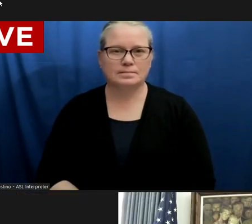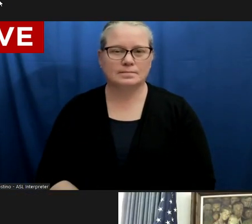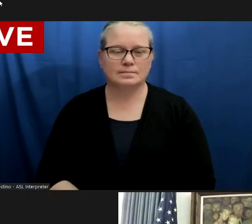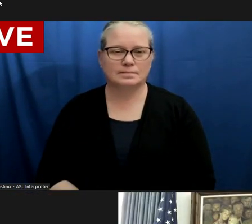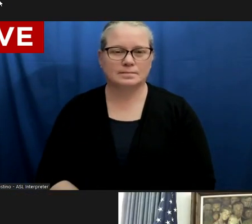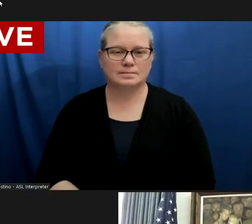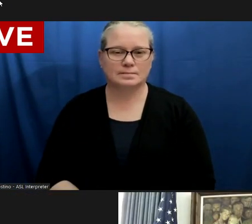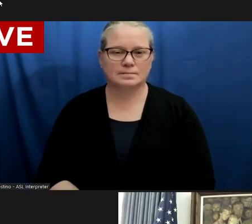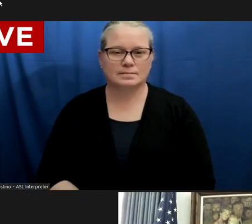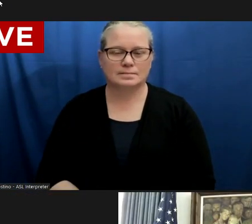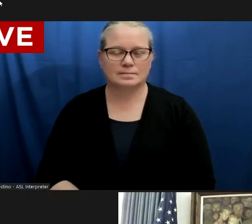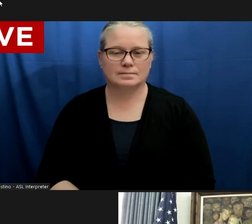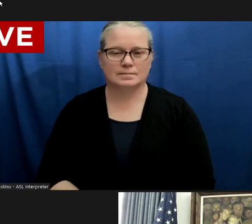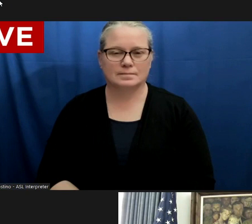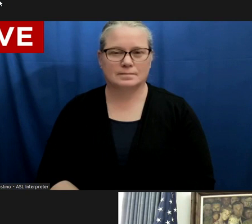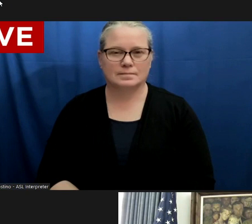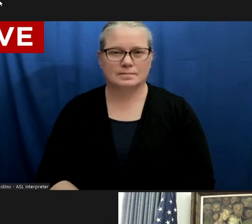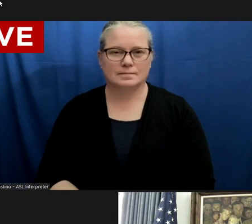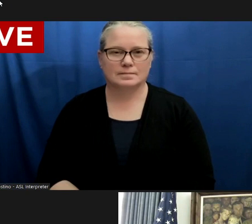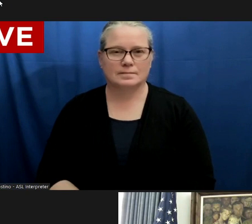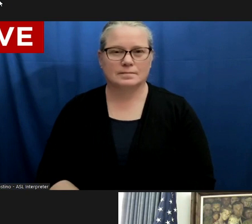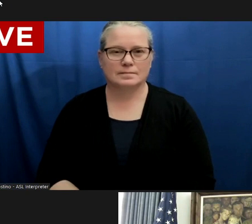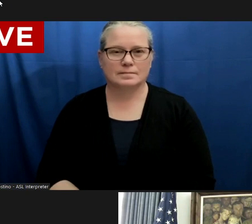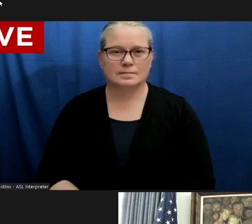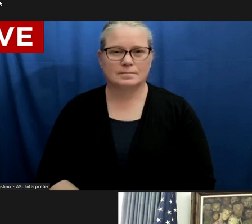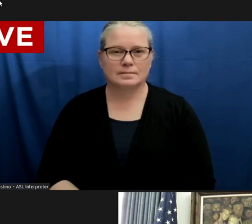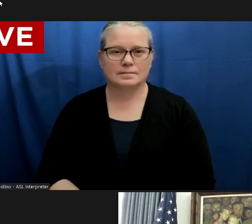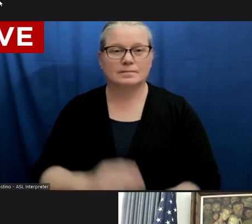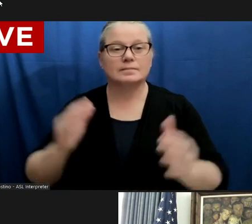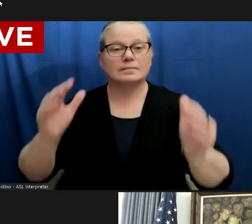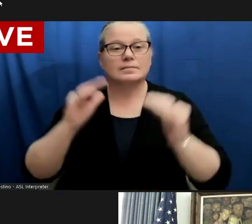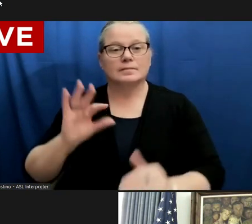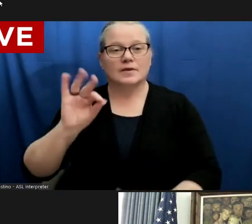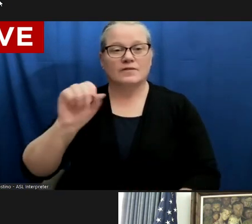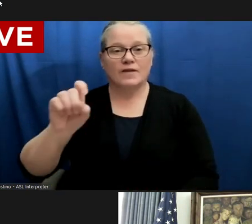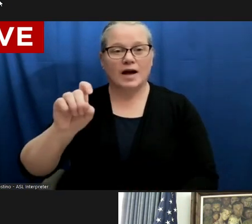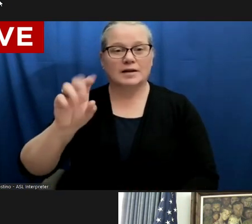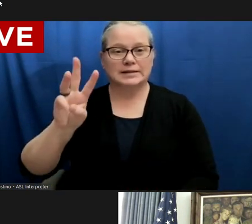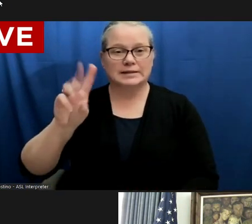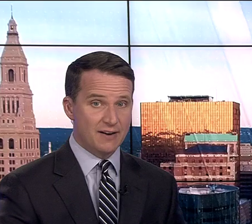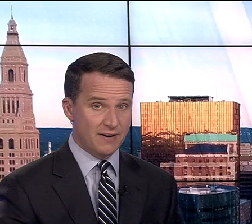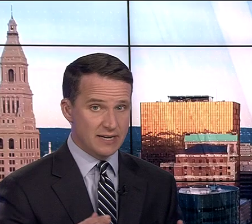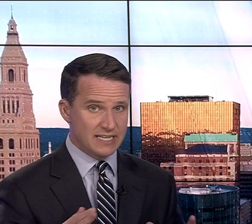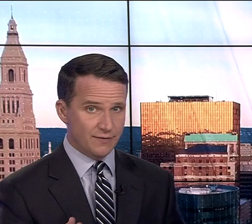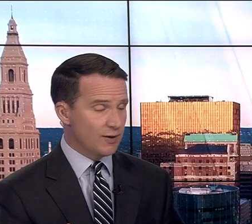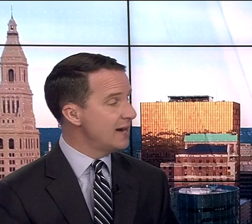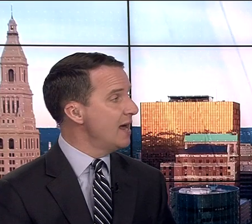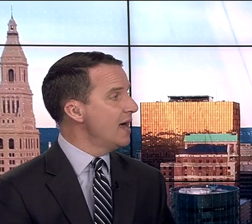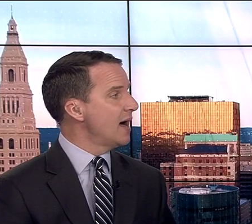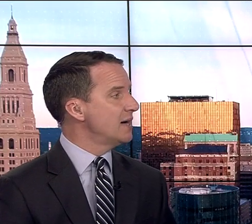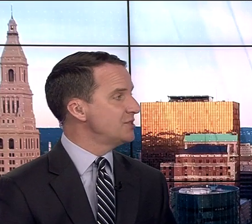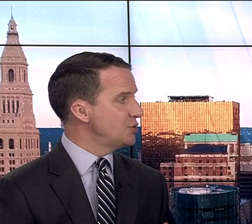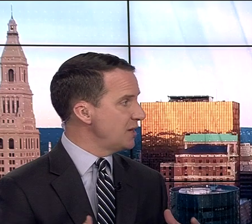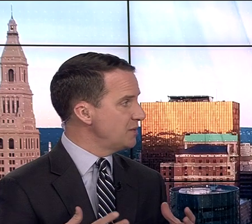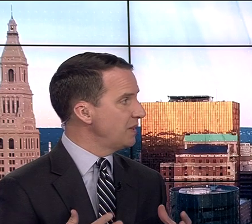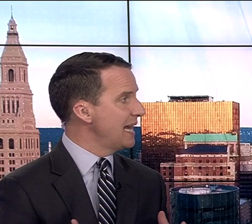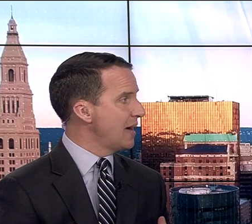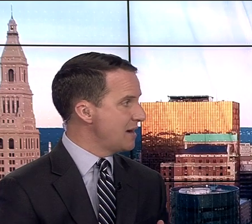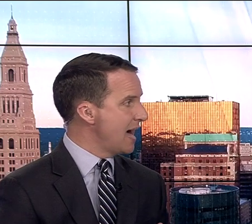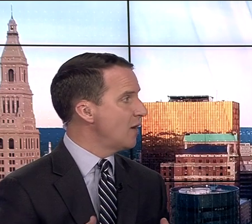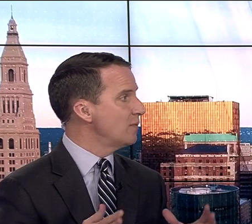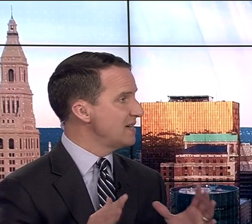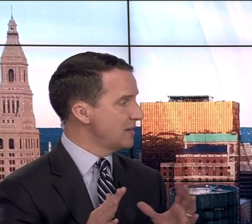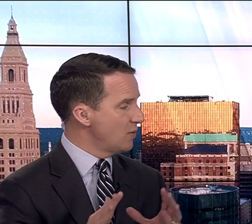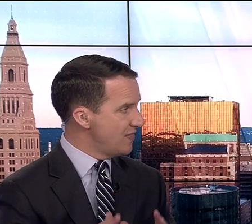Okay, the governor and his team right there providing an update this afternoon on the status of the coronavirus here in Connecticut, and a very different situation playing